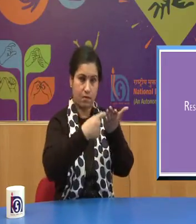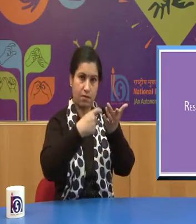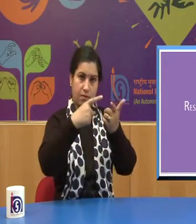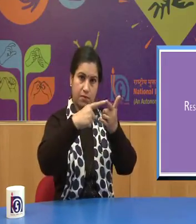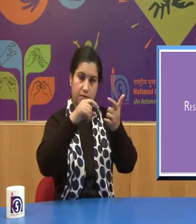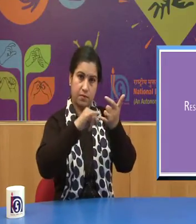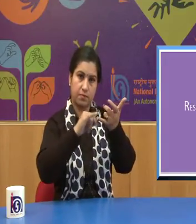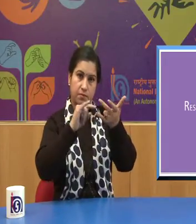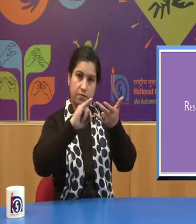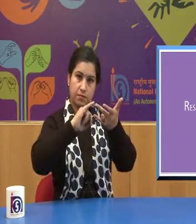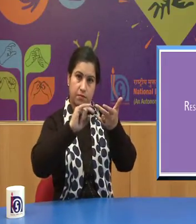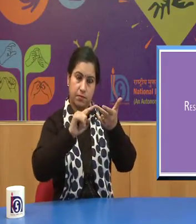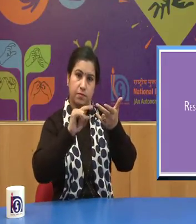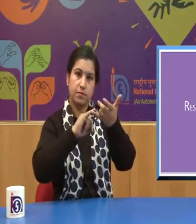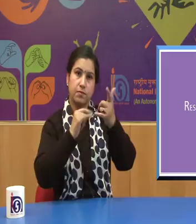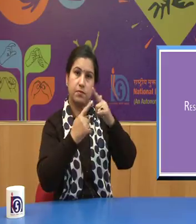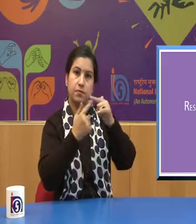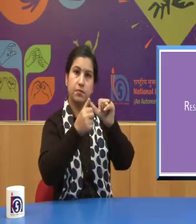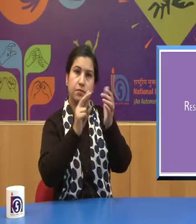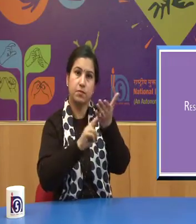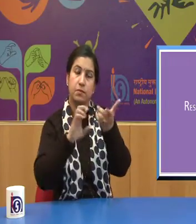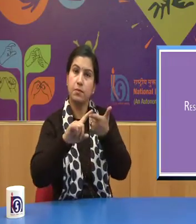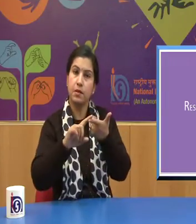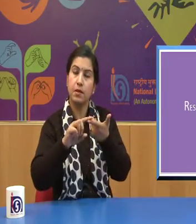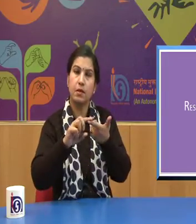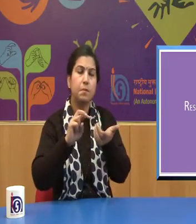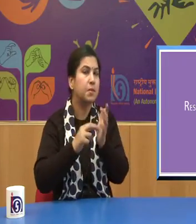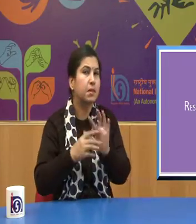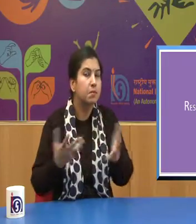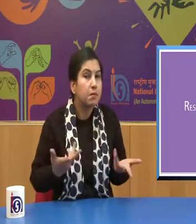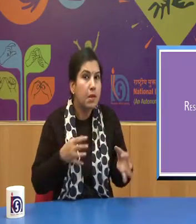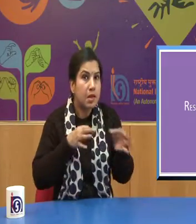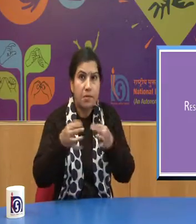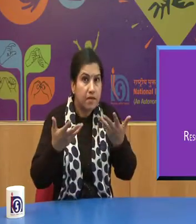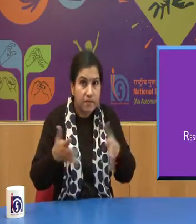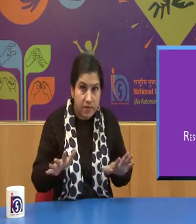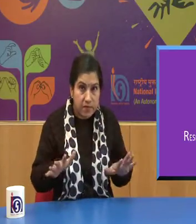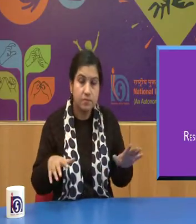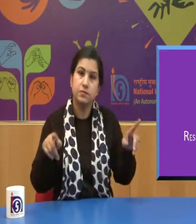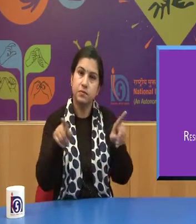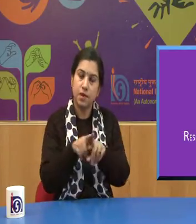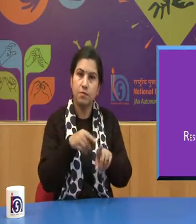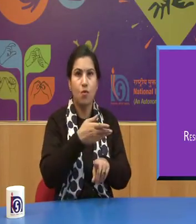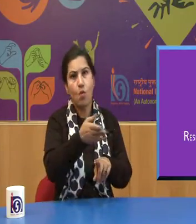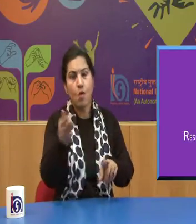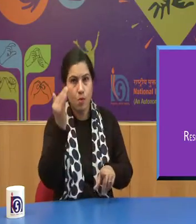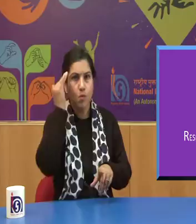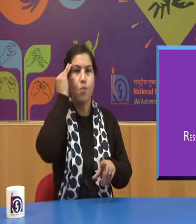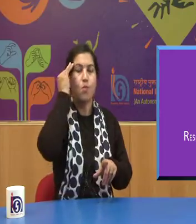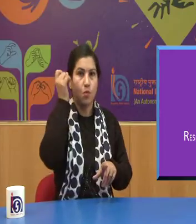movement in our previous video. We also came to know about the causes of